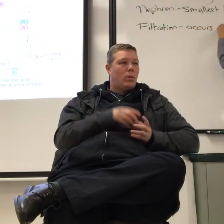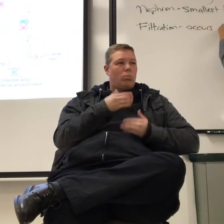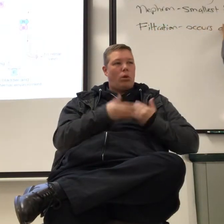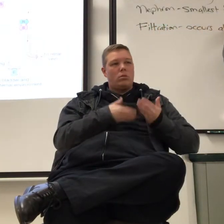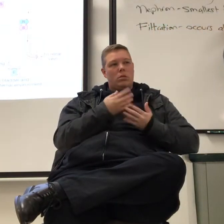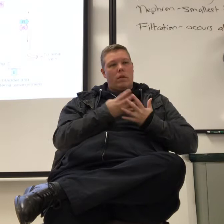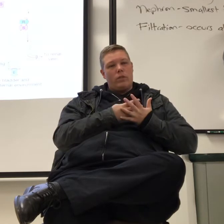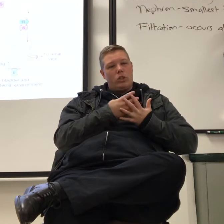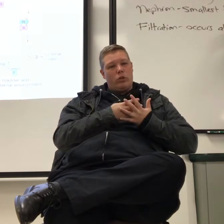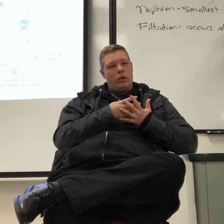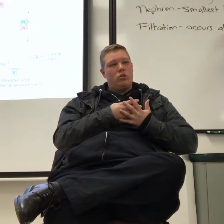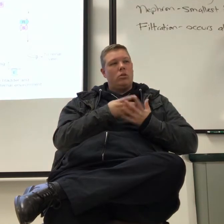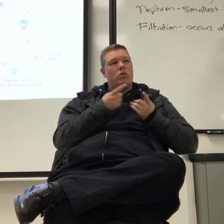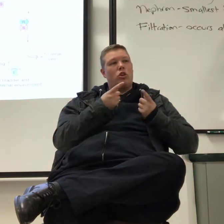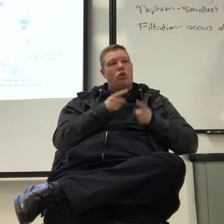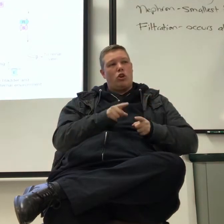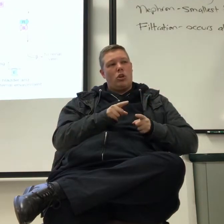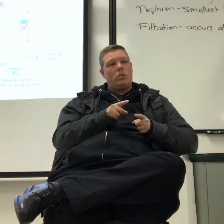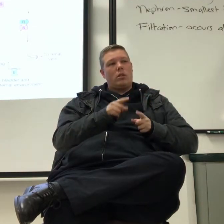occurs at